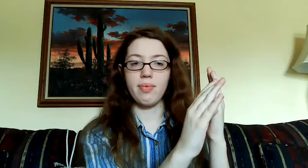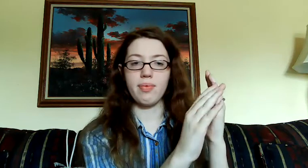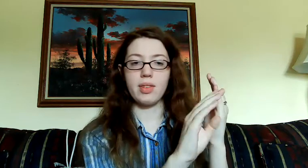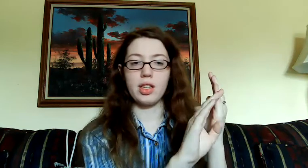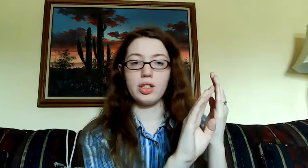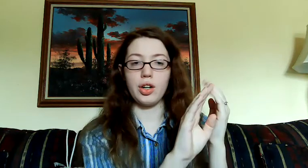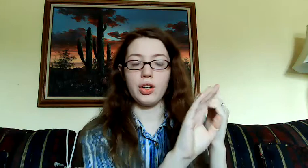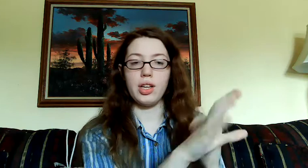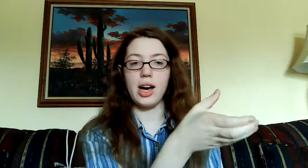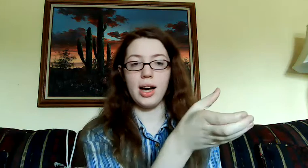turned the knob,